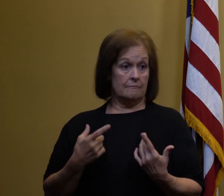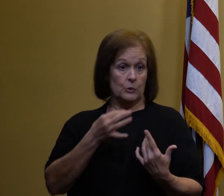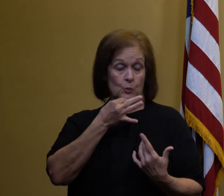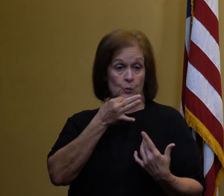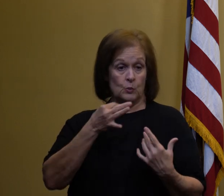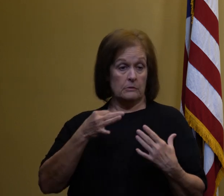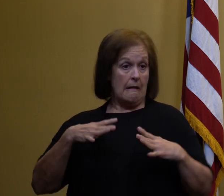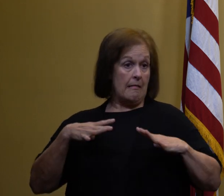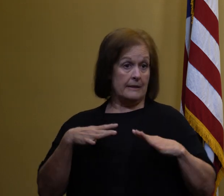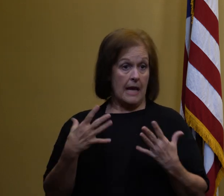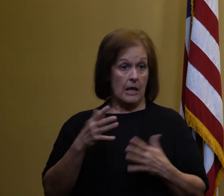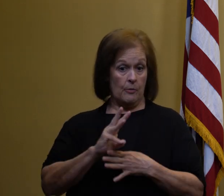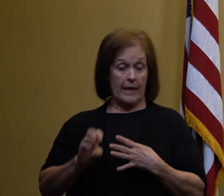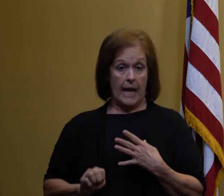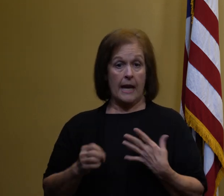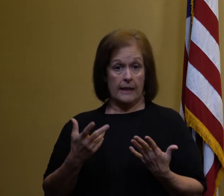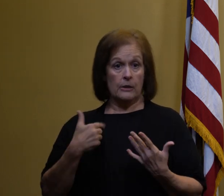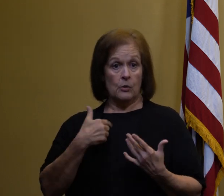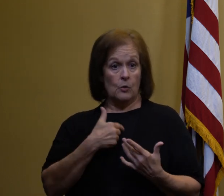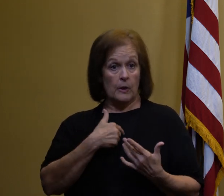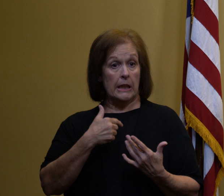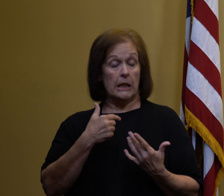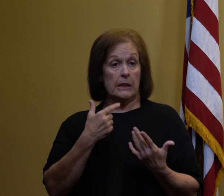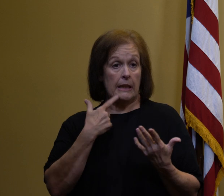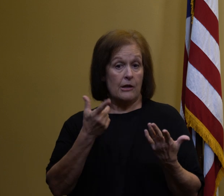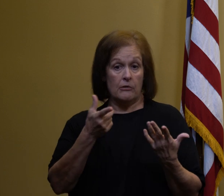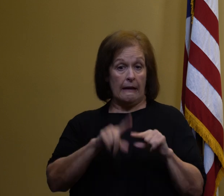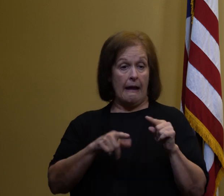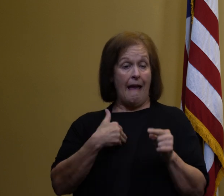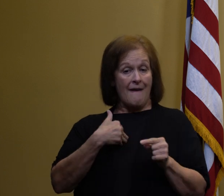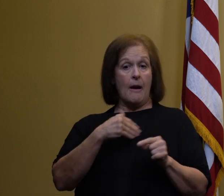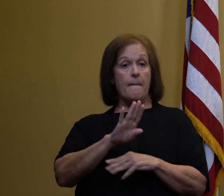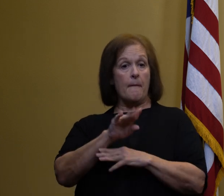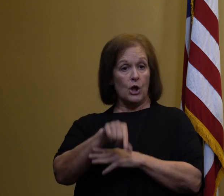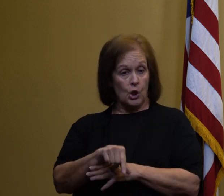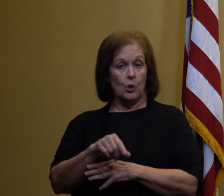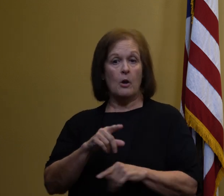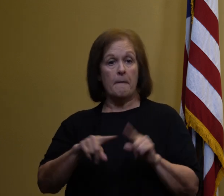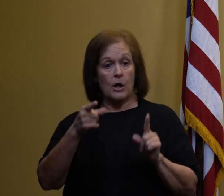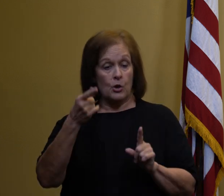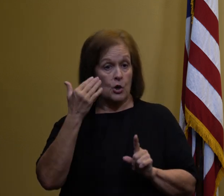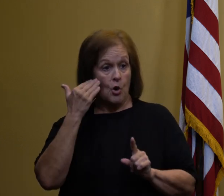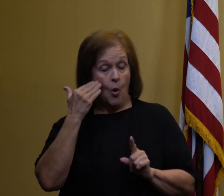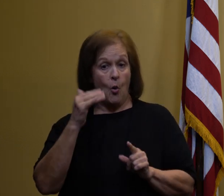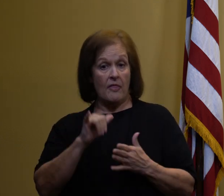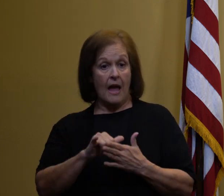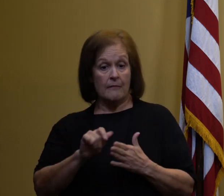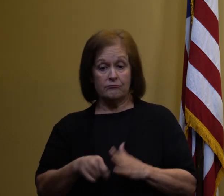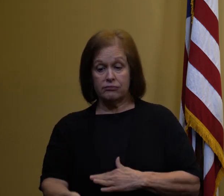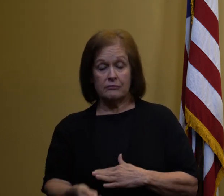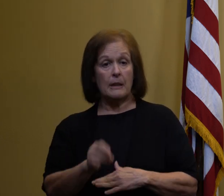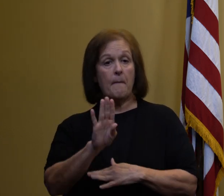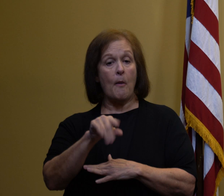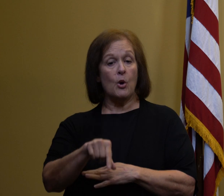not anticipate saying to our residents that you can't have a barbecue and the like. So striking up or firing up your